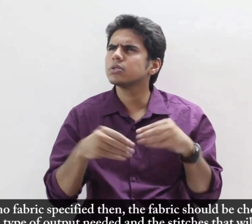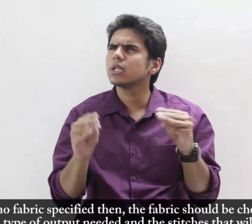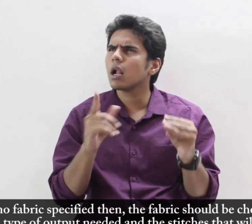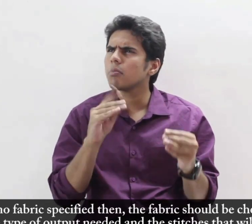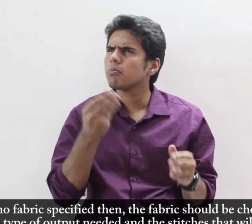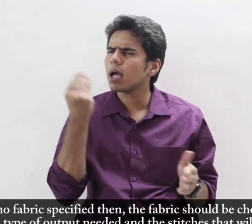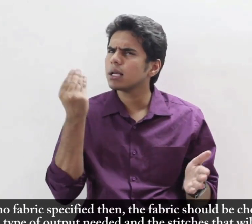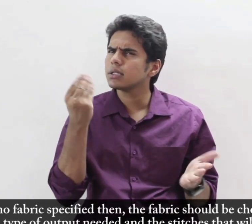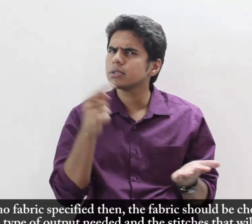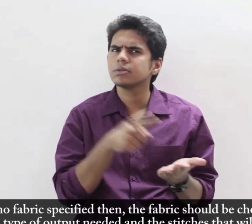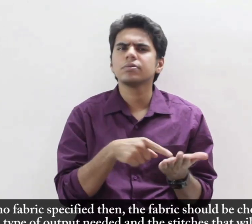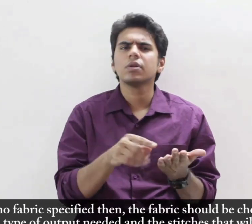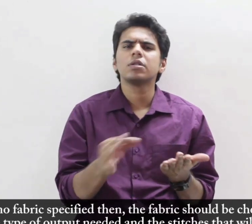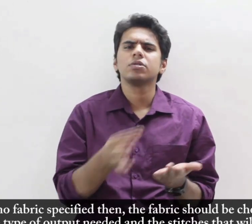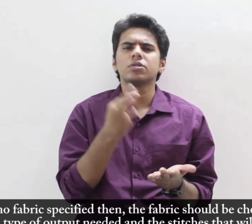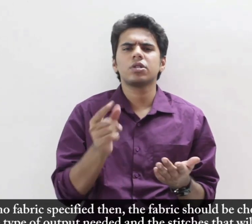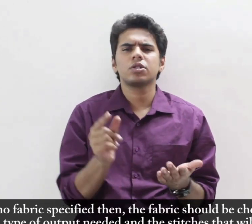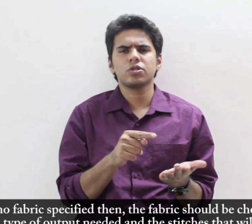be used.